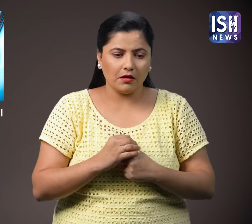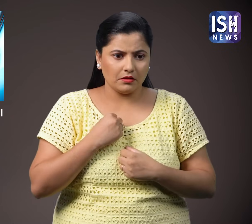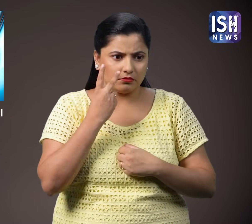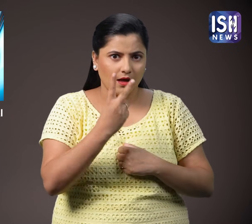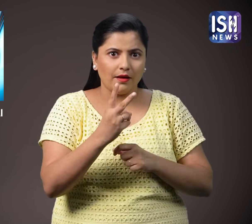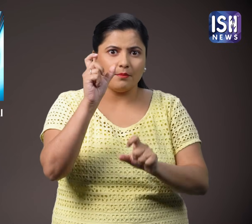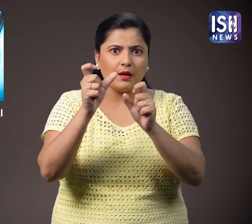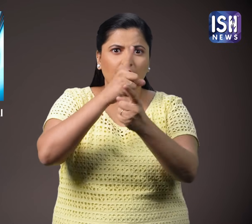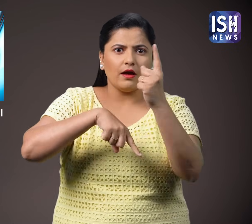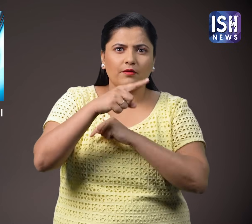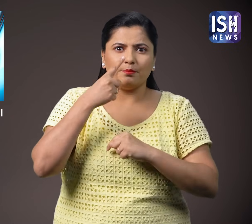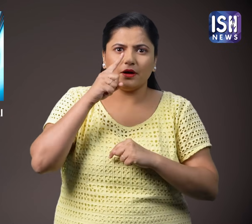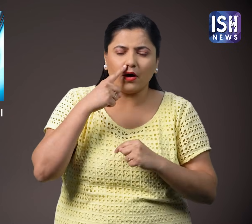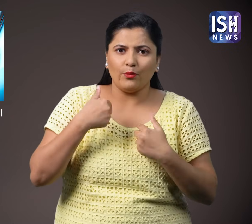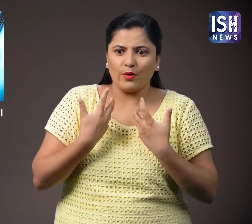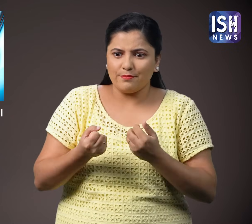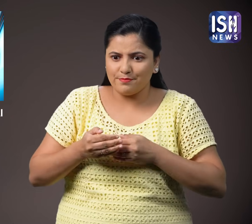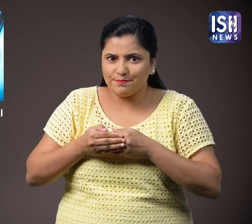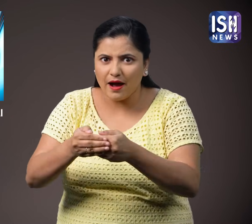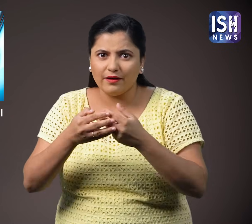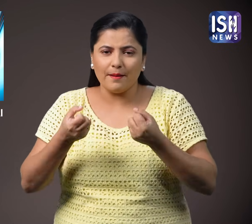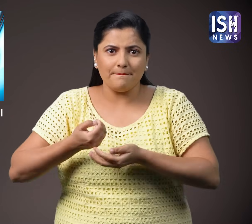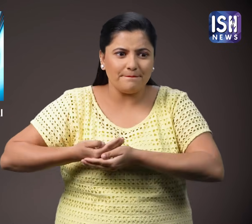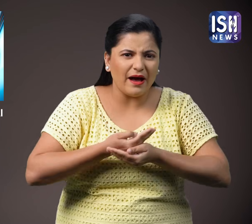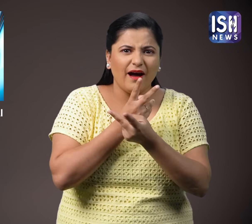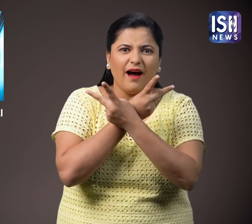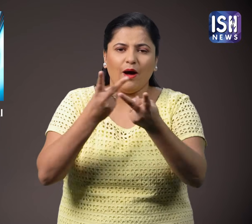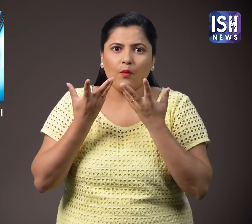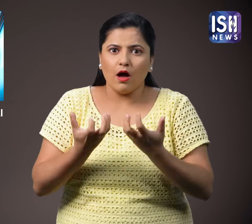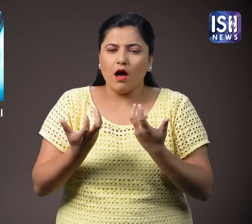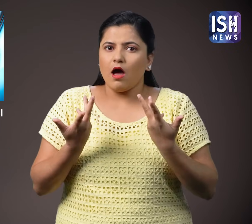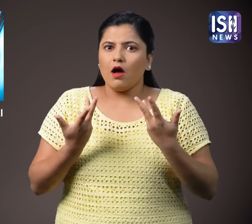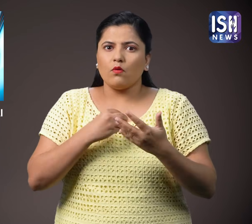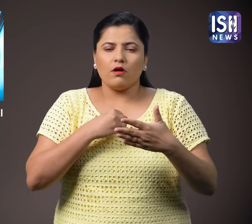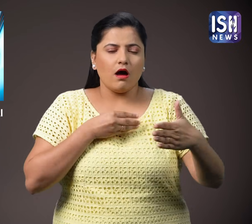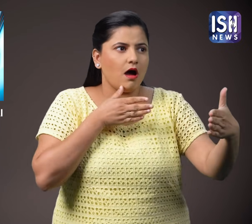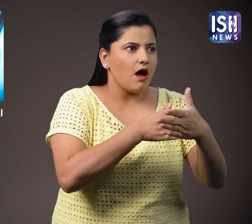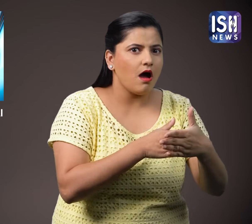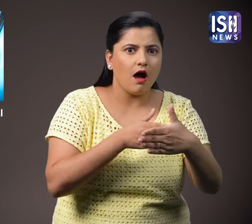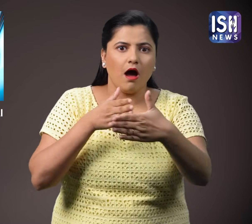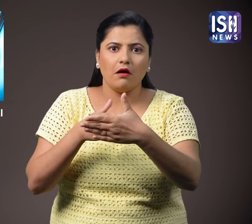This process will make IVF more accessible and definitely help couples to become parents conveniently.